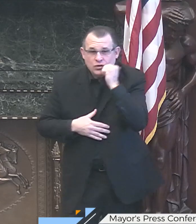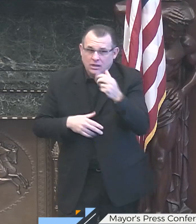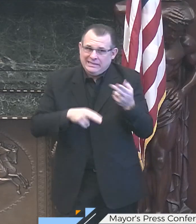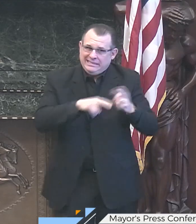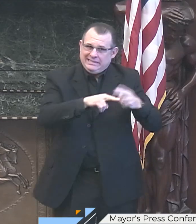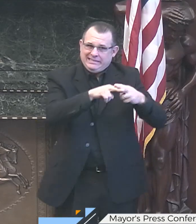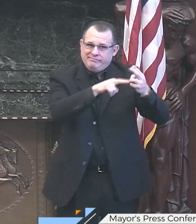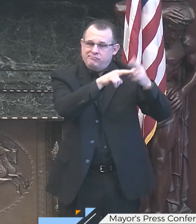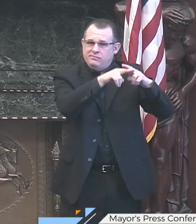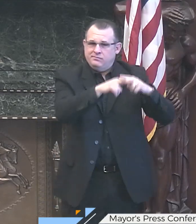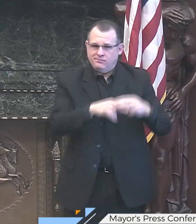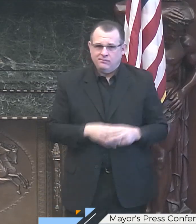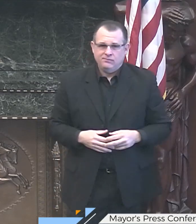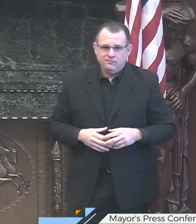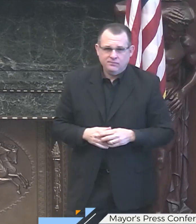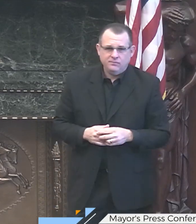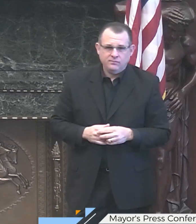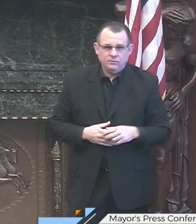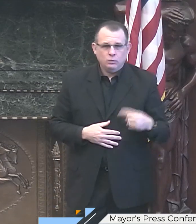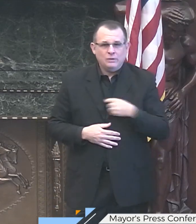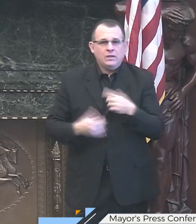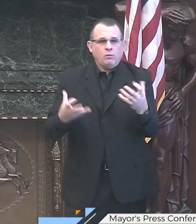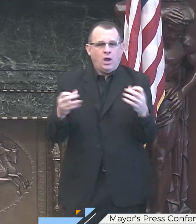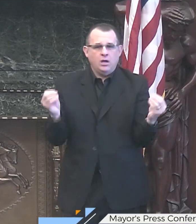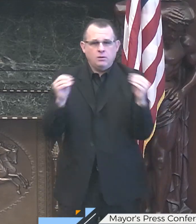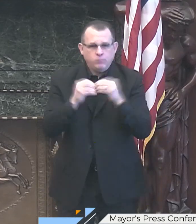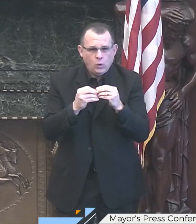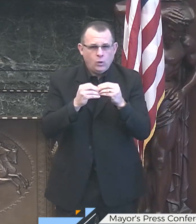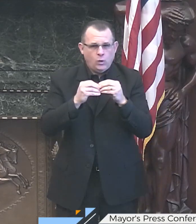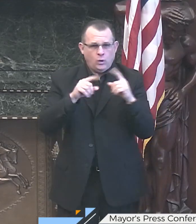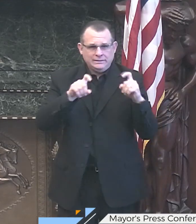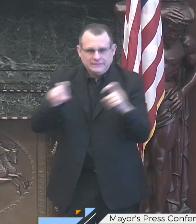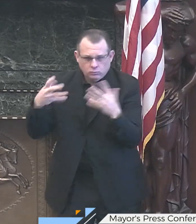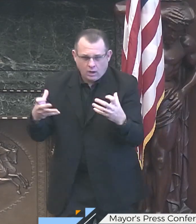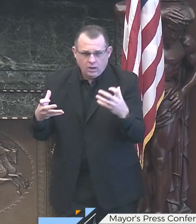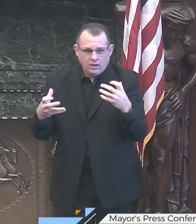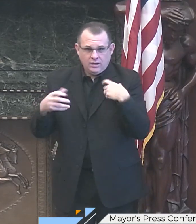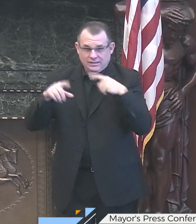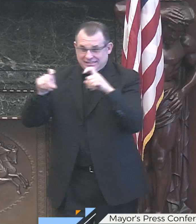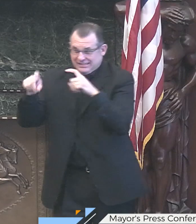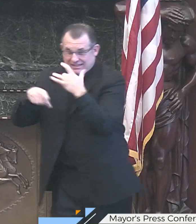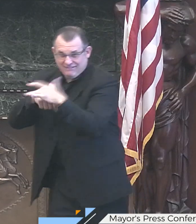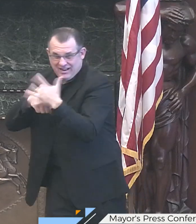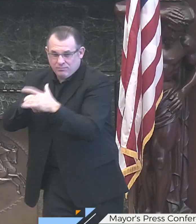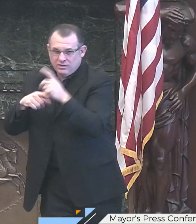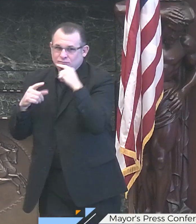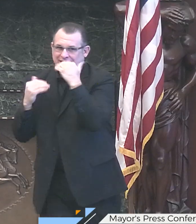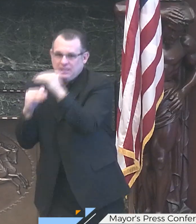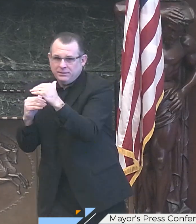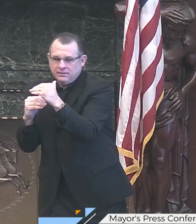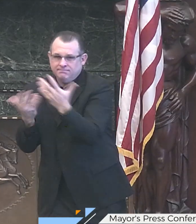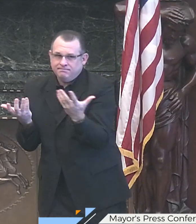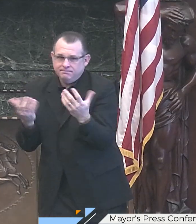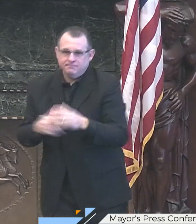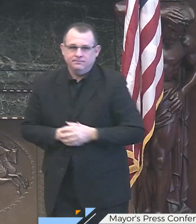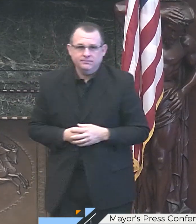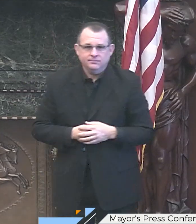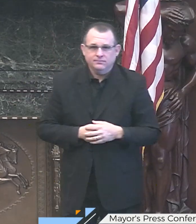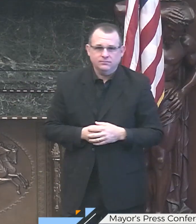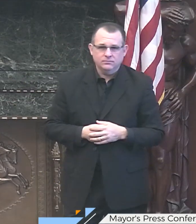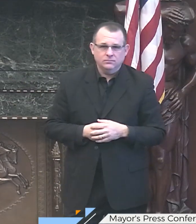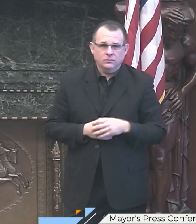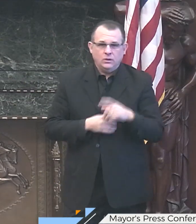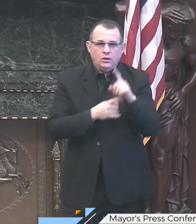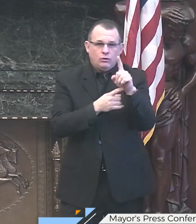our response. We know we want to do more tests, but our testing is still somewhat limited. That 154 new cases is an increase from